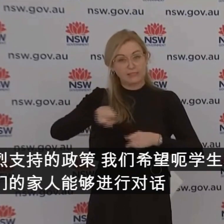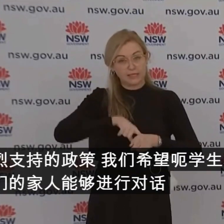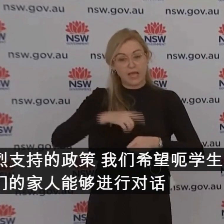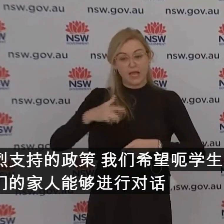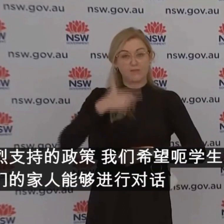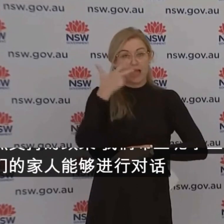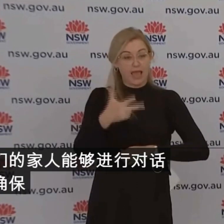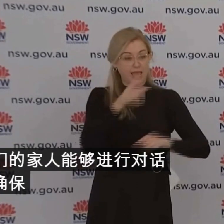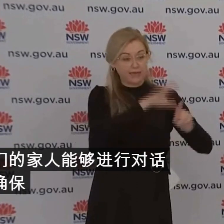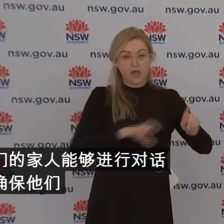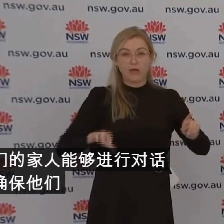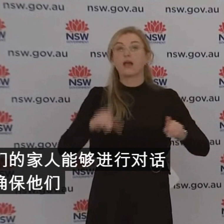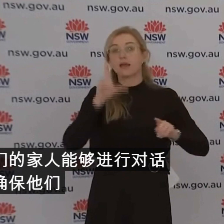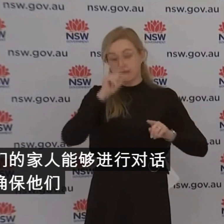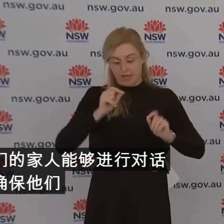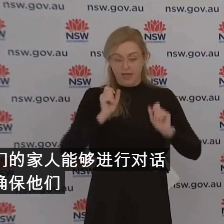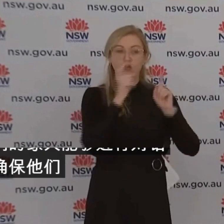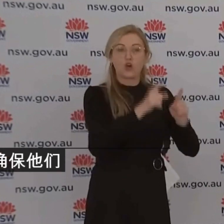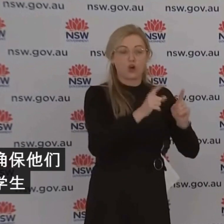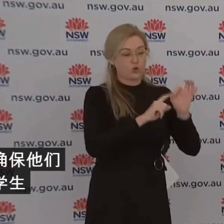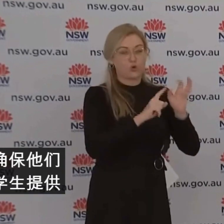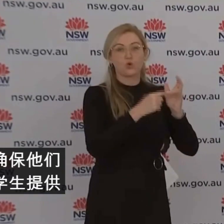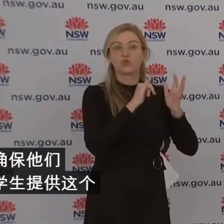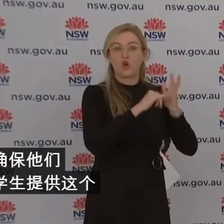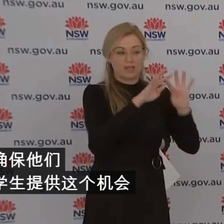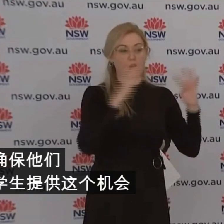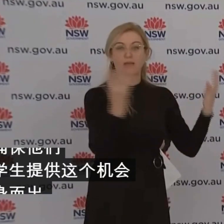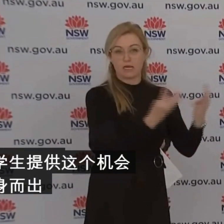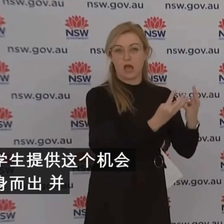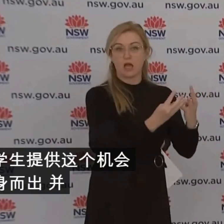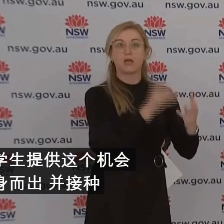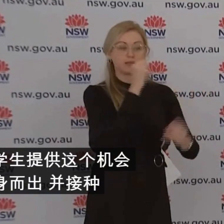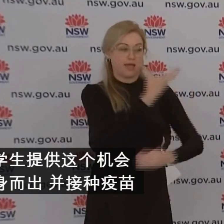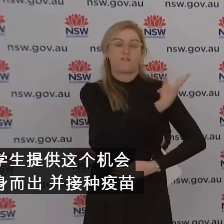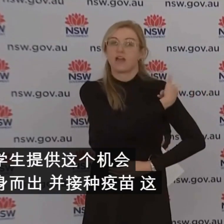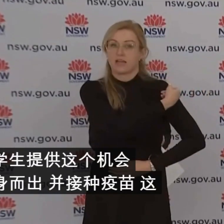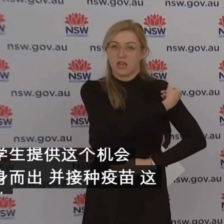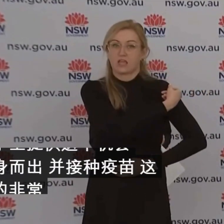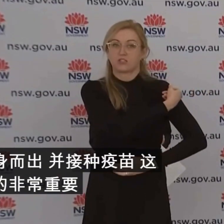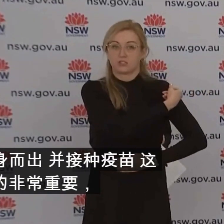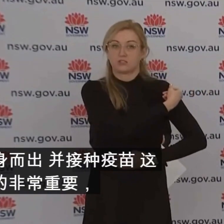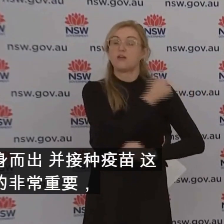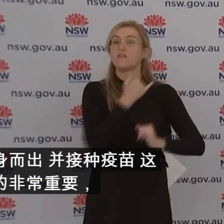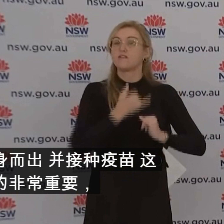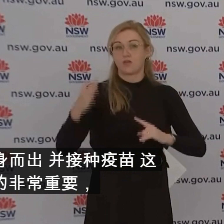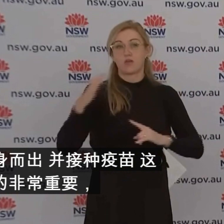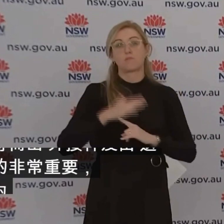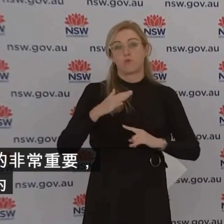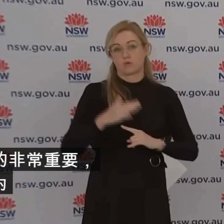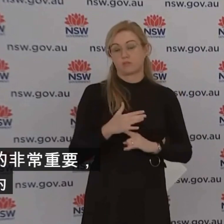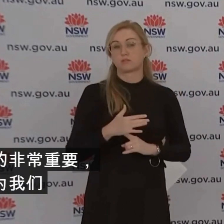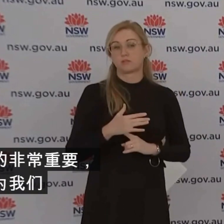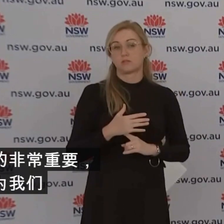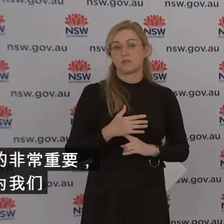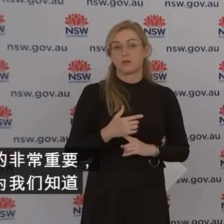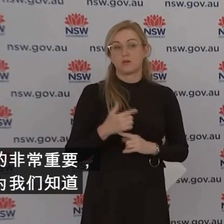families will have conversations and make sure they provide that opportunity for the student to come forward and get vaccinated. It's really, really important because